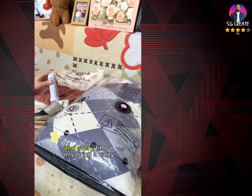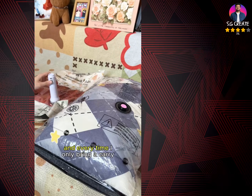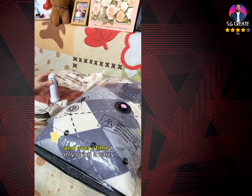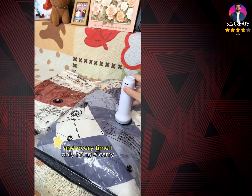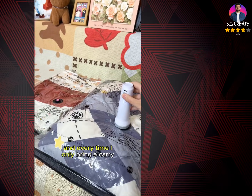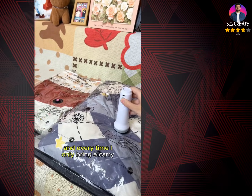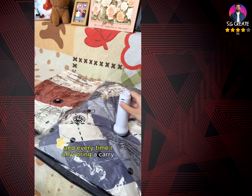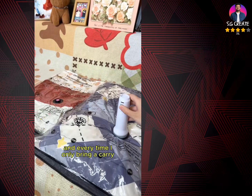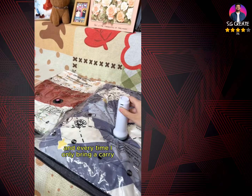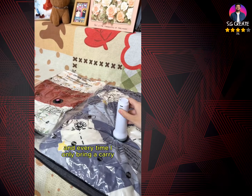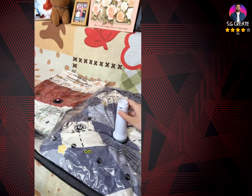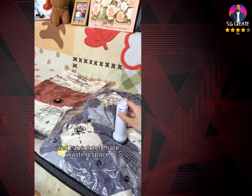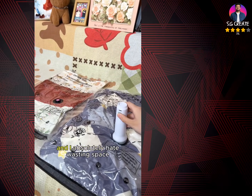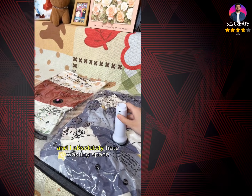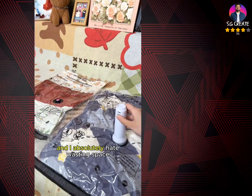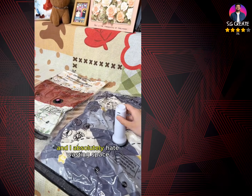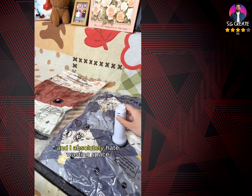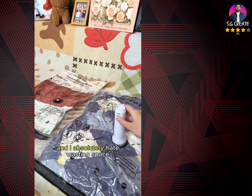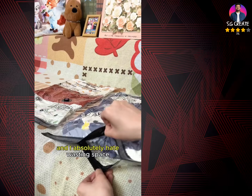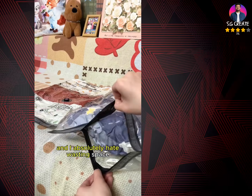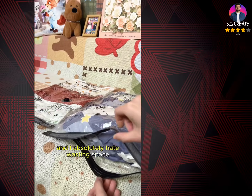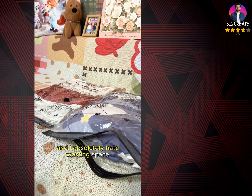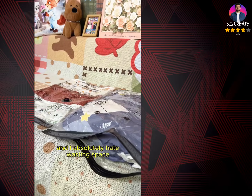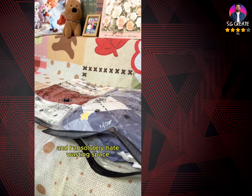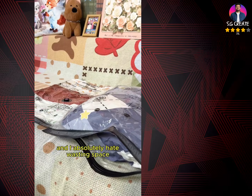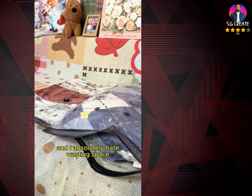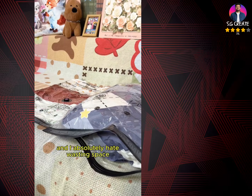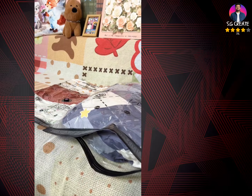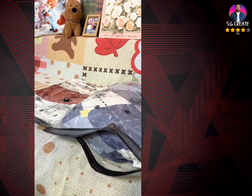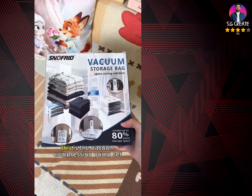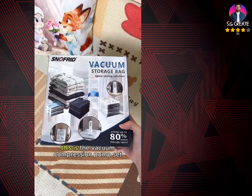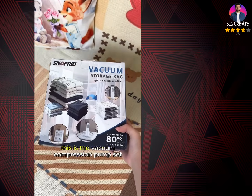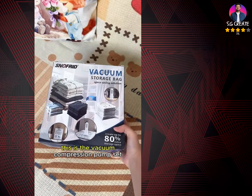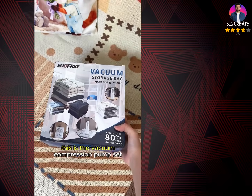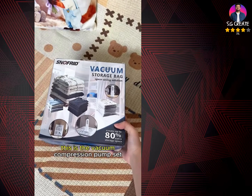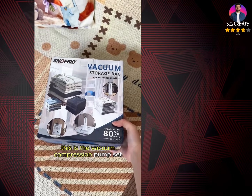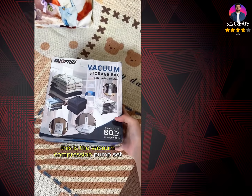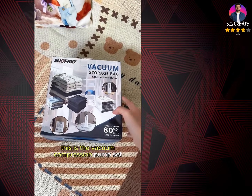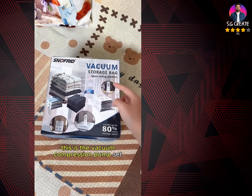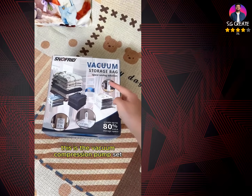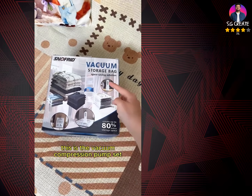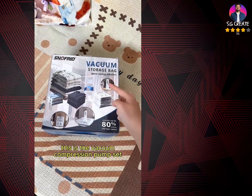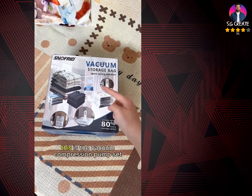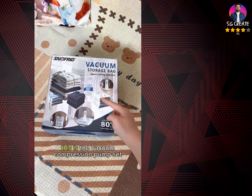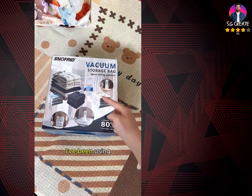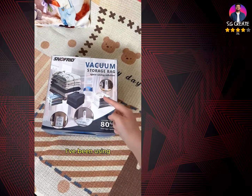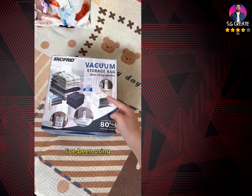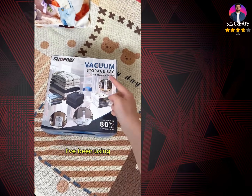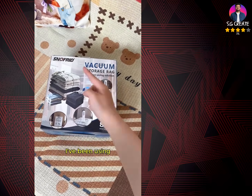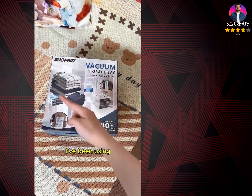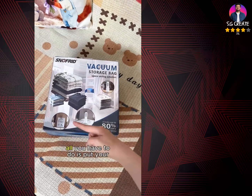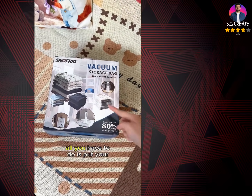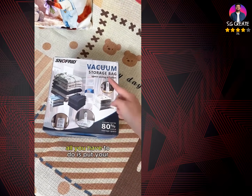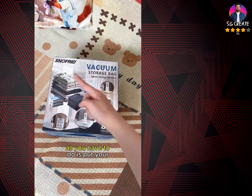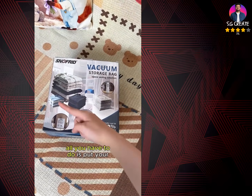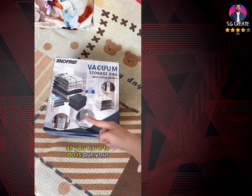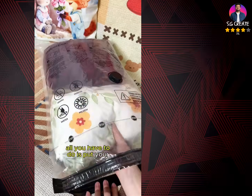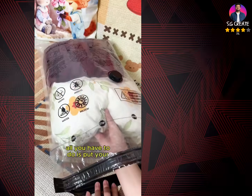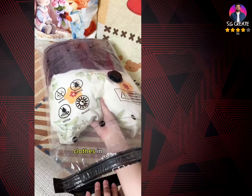time into I only bring a single carry-on. carry-on, and I The absolutely pump hate provides a wasting space. reliable, This is the repeatable vacuum solution. compression pump set I've been Sustainable using. travel and All you have to mindset. do is put your There clothes